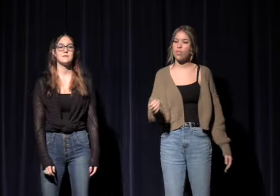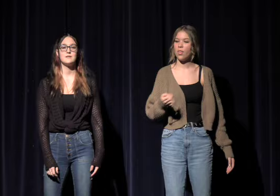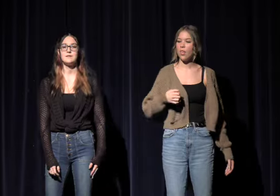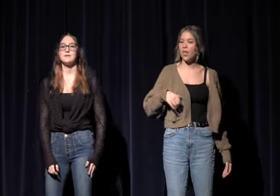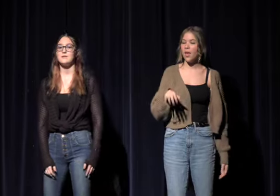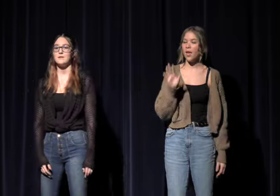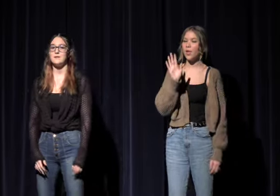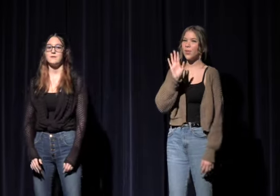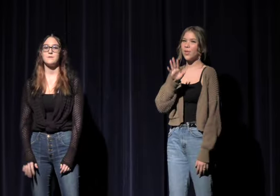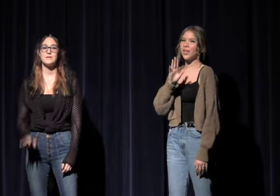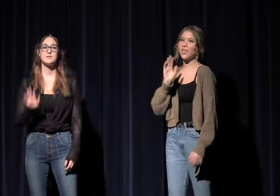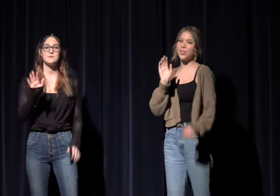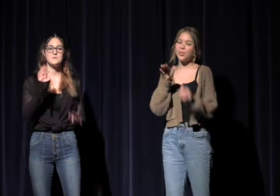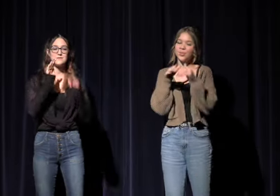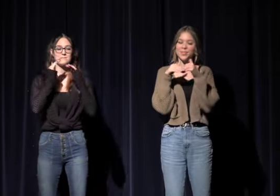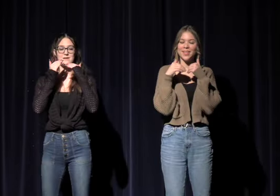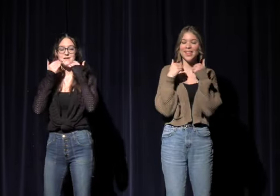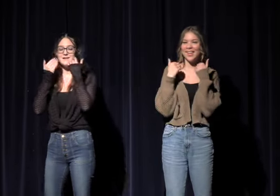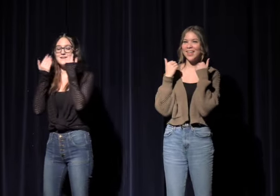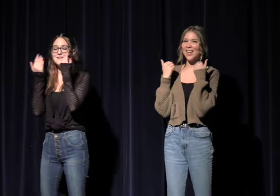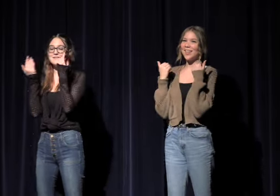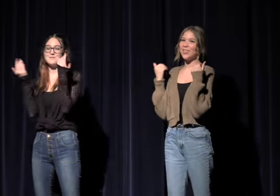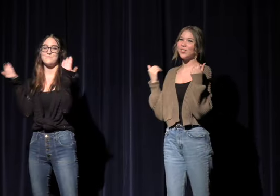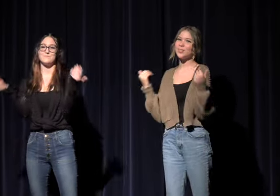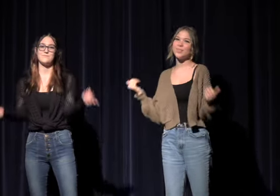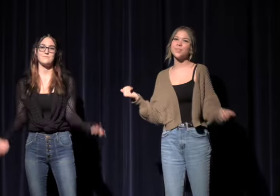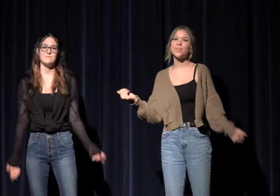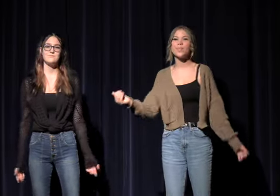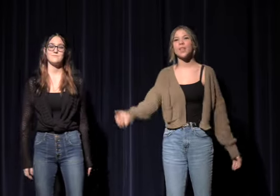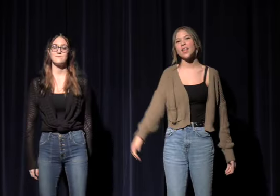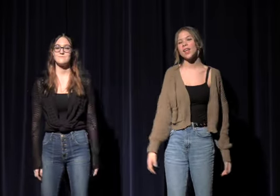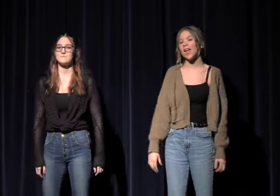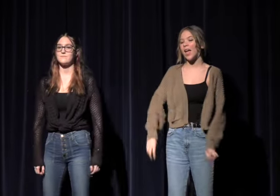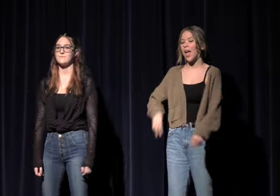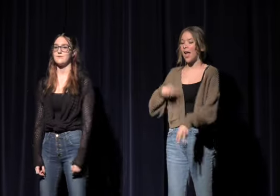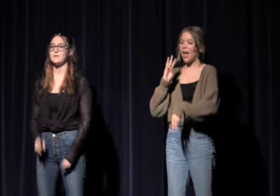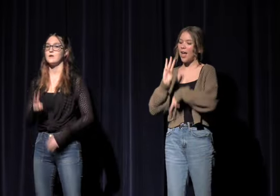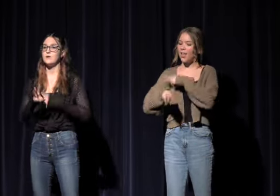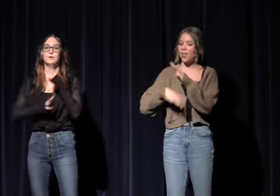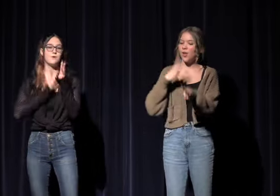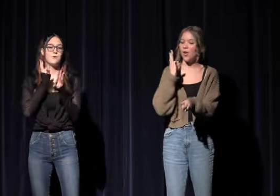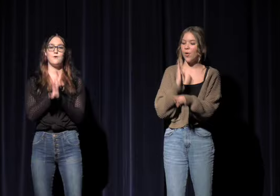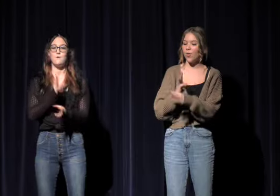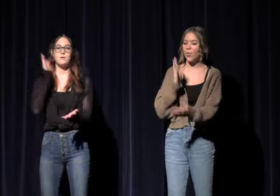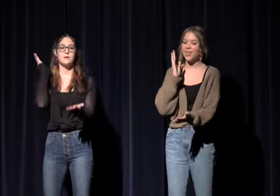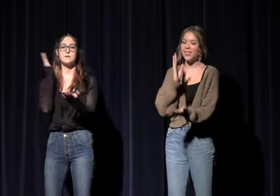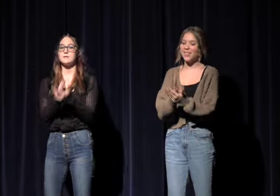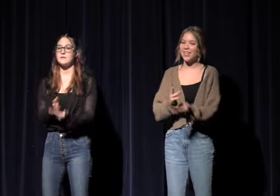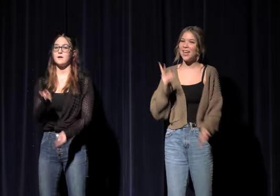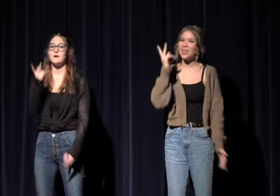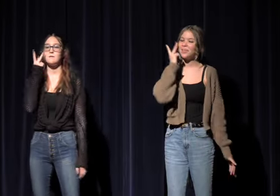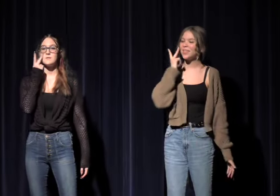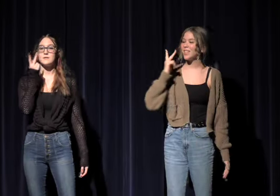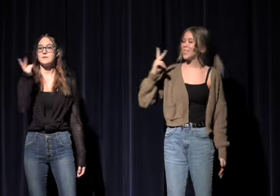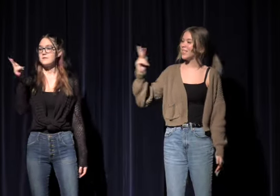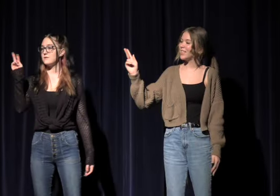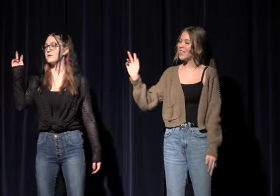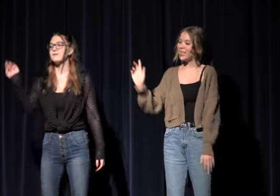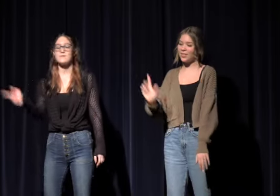And when you smile The whole world stops and stares